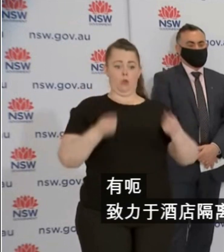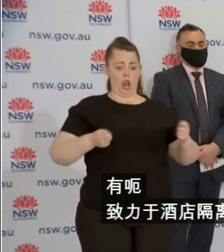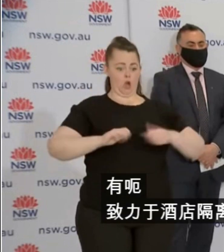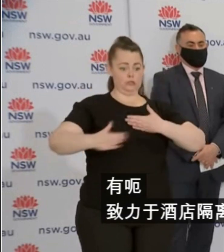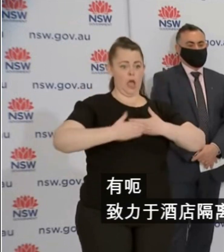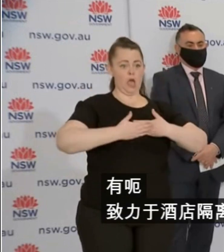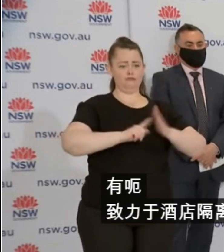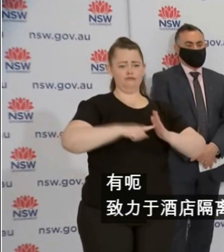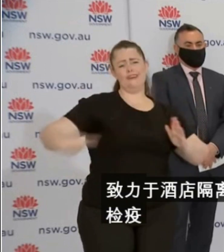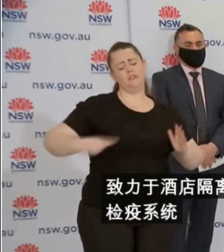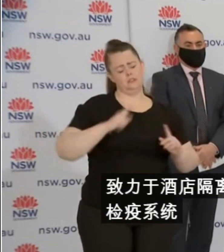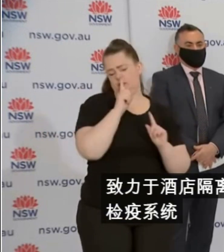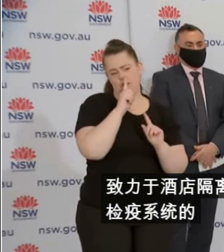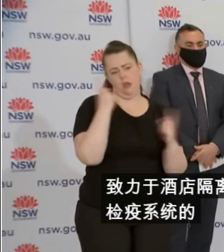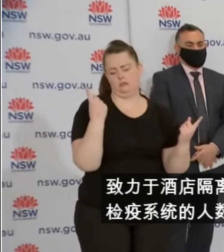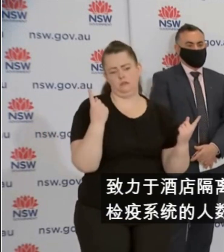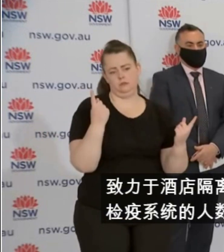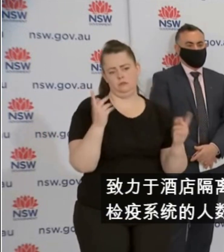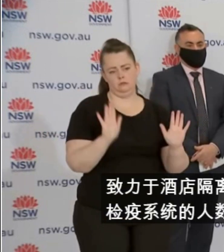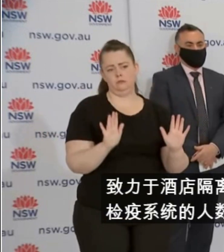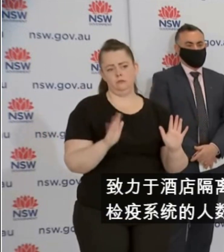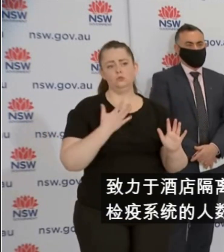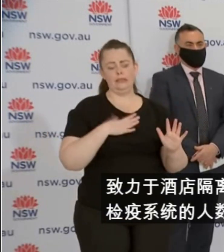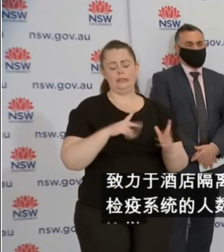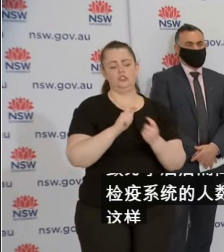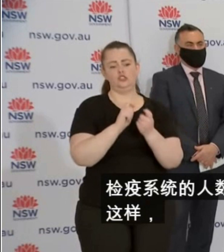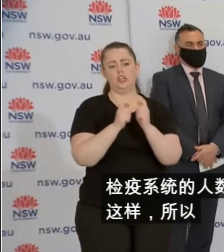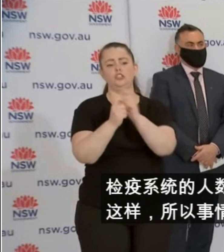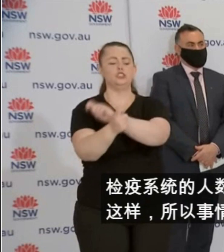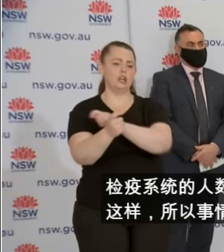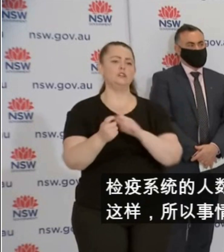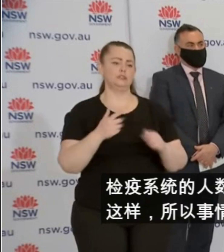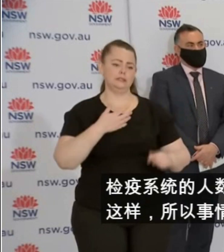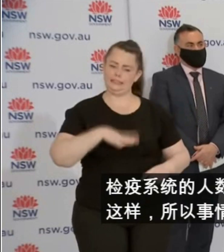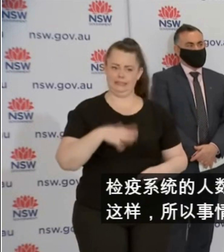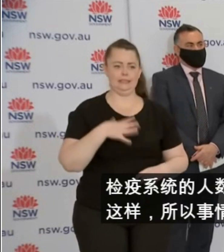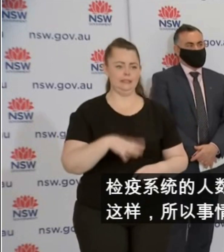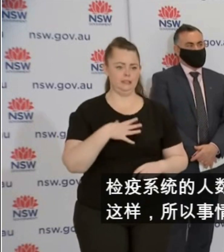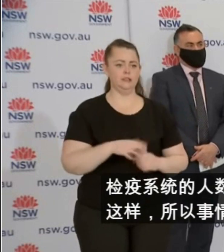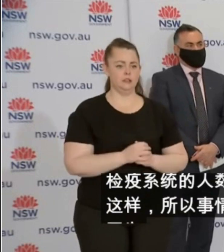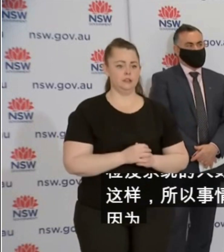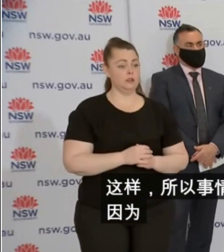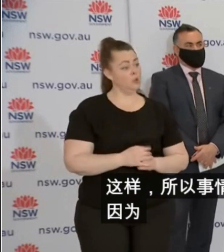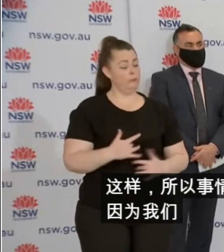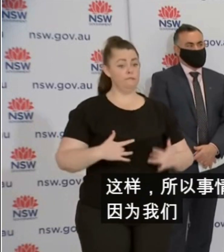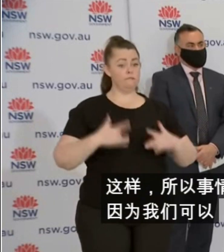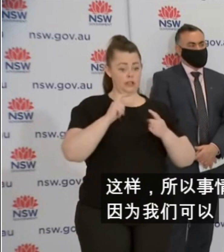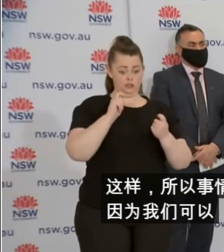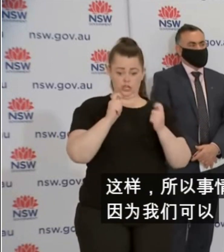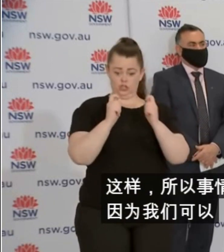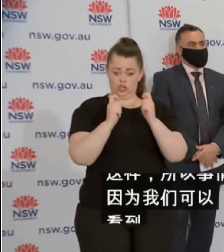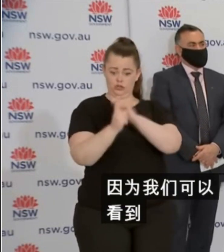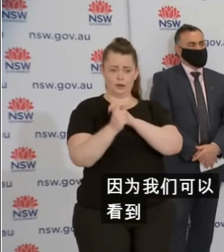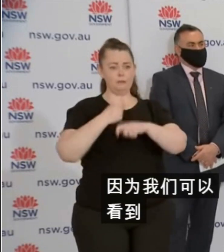hotel quarantine system in that way forever. So things are shifting in a good way, because we can